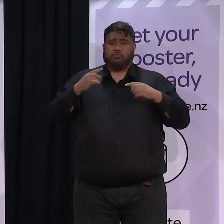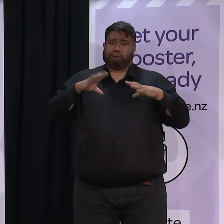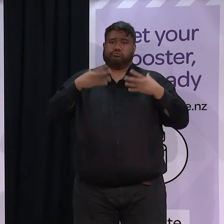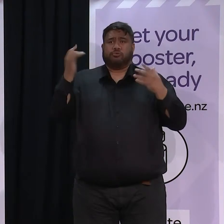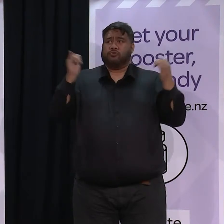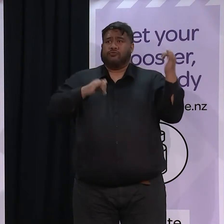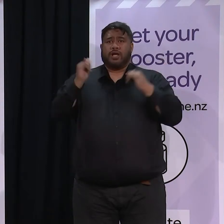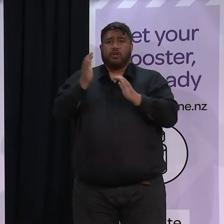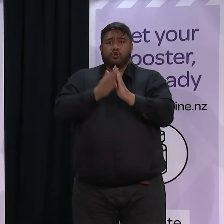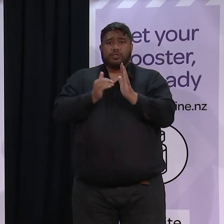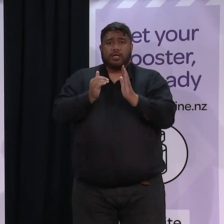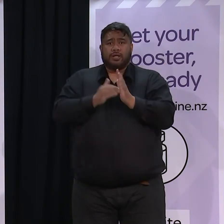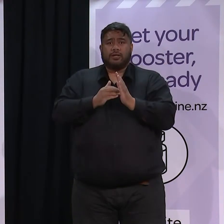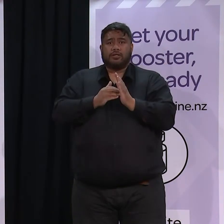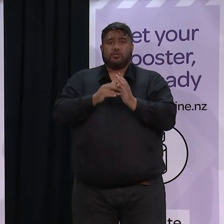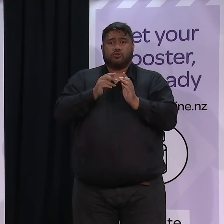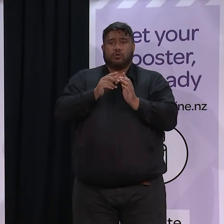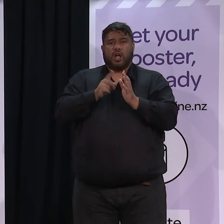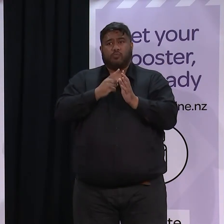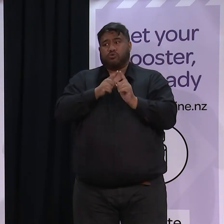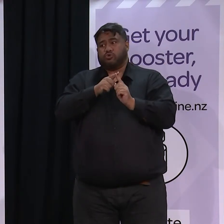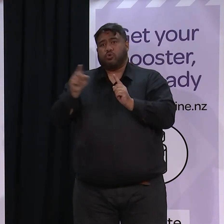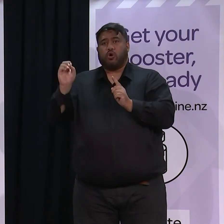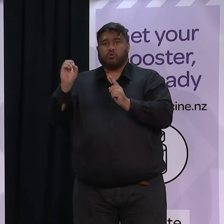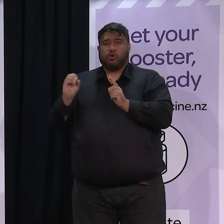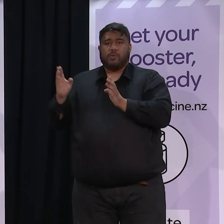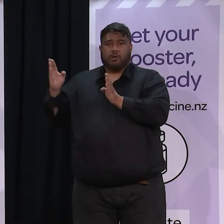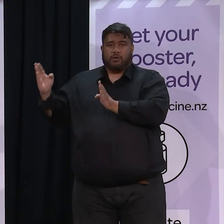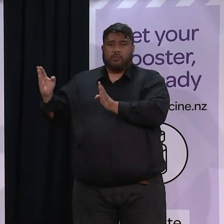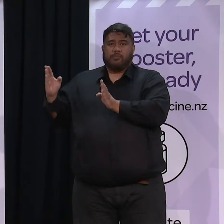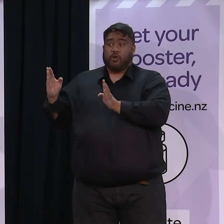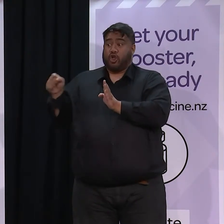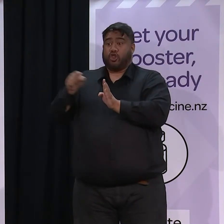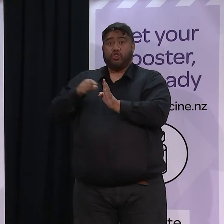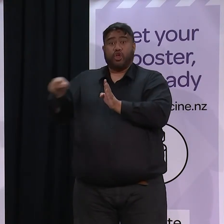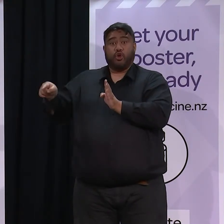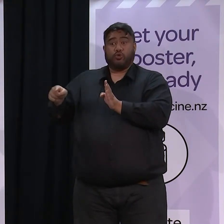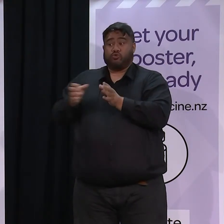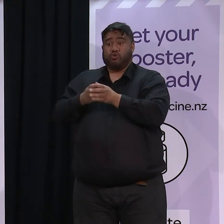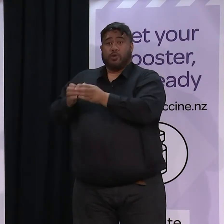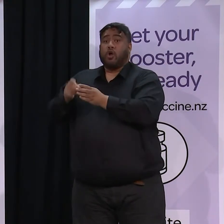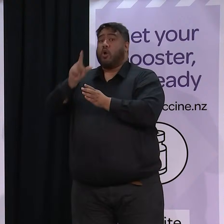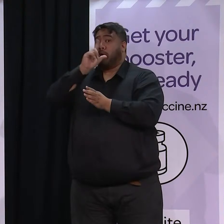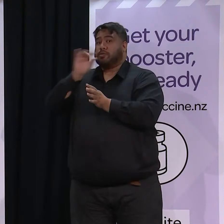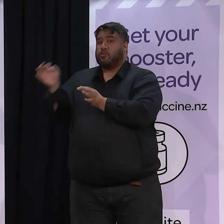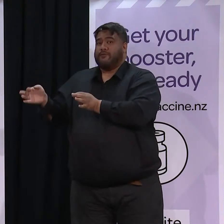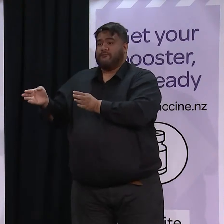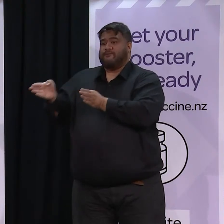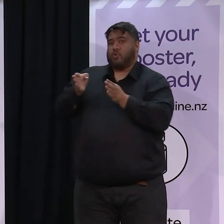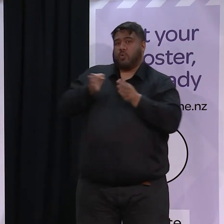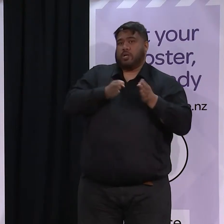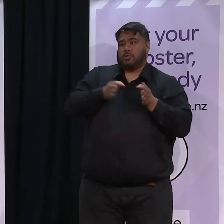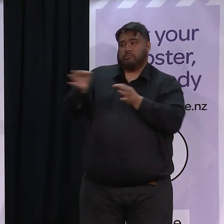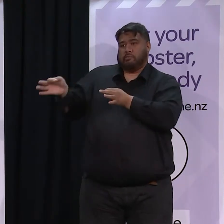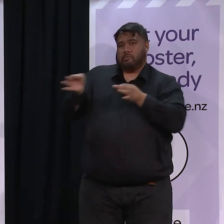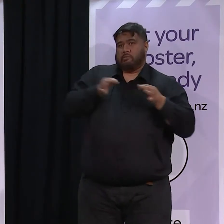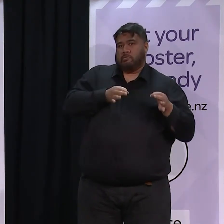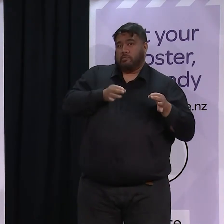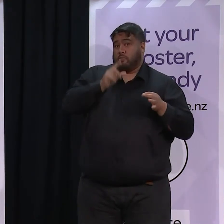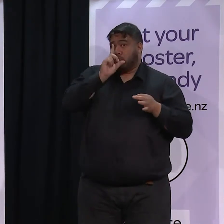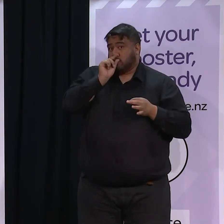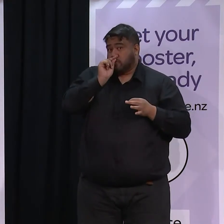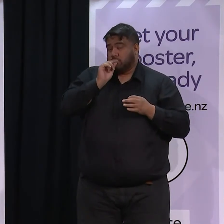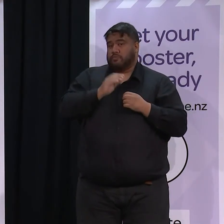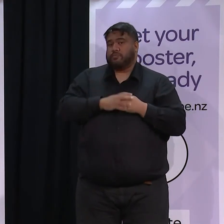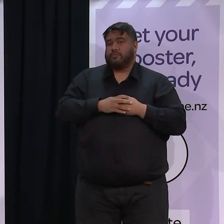October, Cabinet will shortly consider bringing these steps forward. The advice from our experts is that